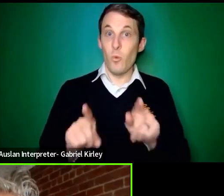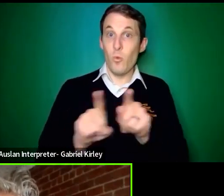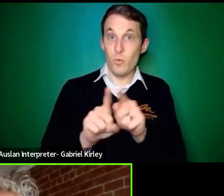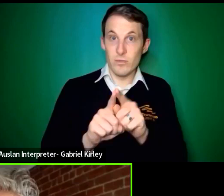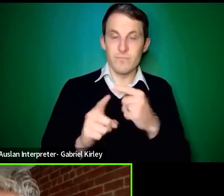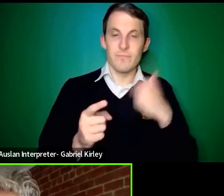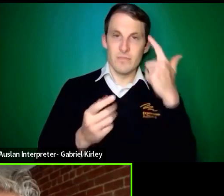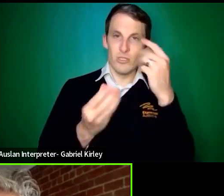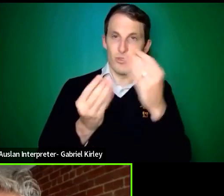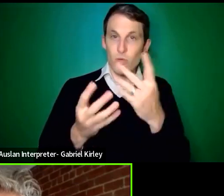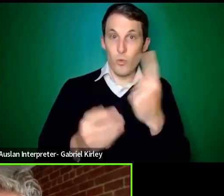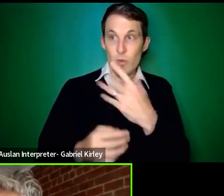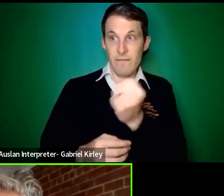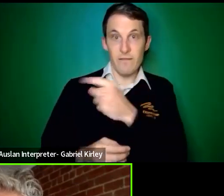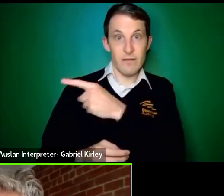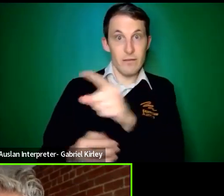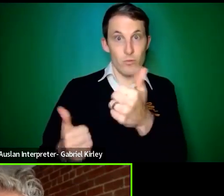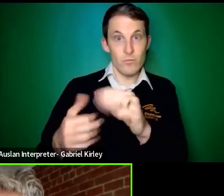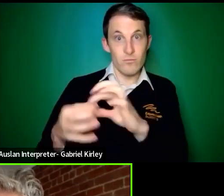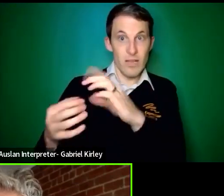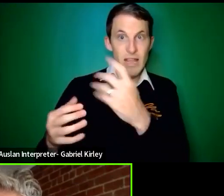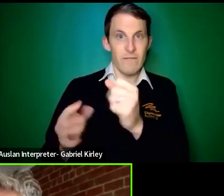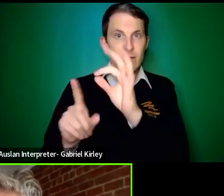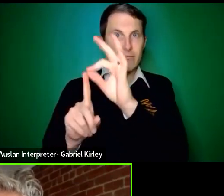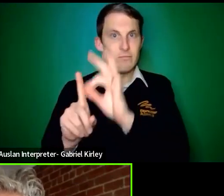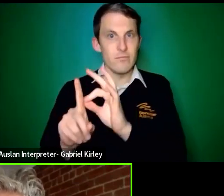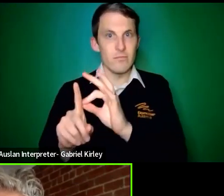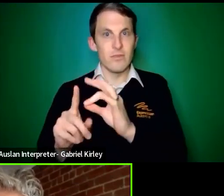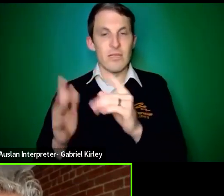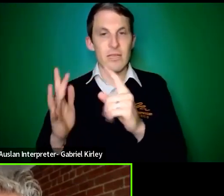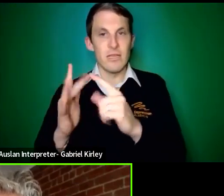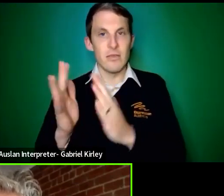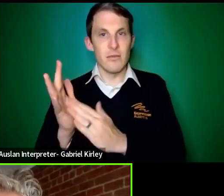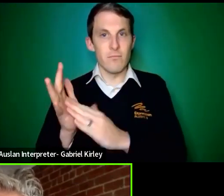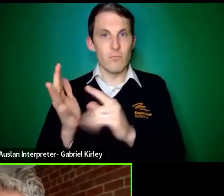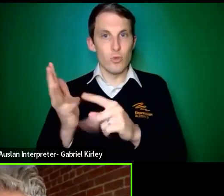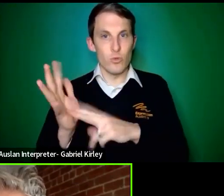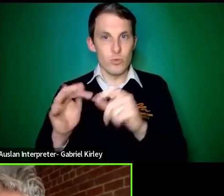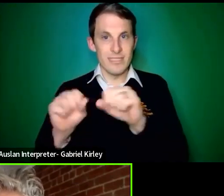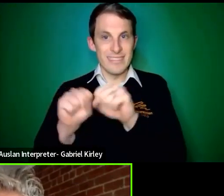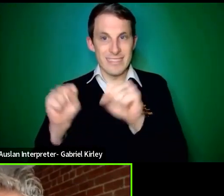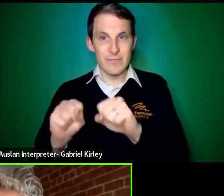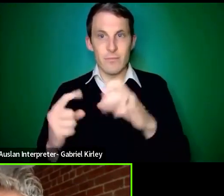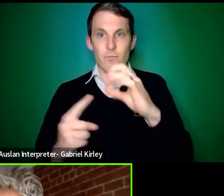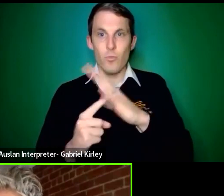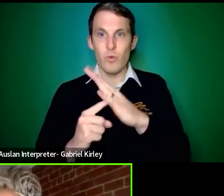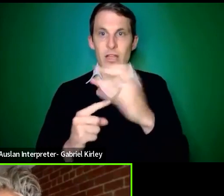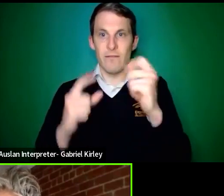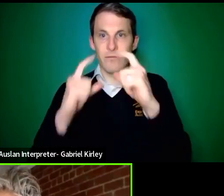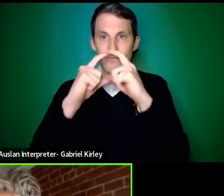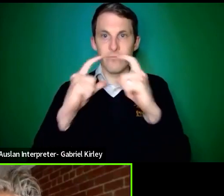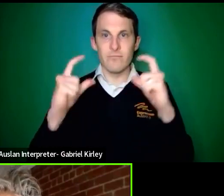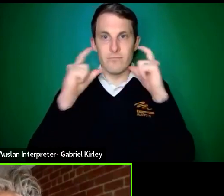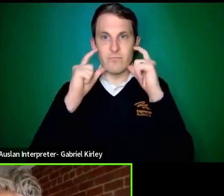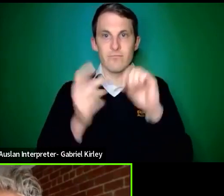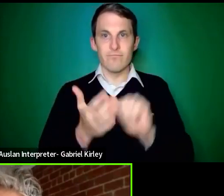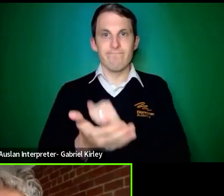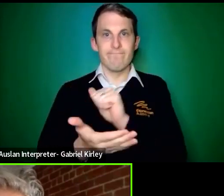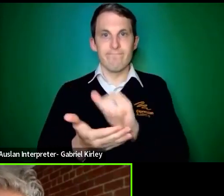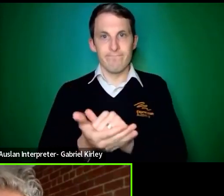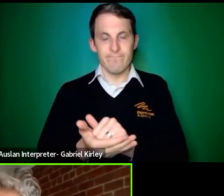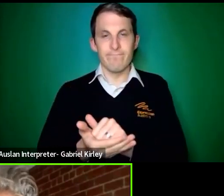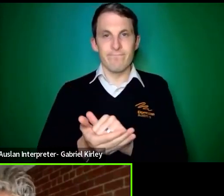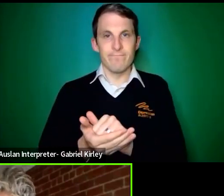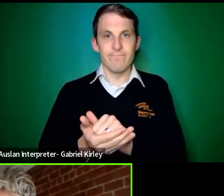who have impaired immune systems is wear a good fitting mask when you visit them. And that in fact actually